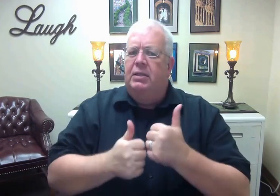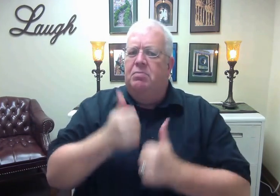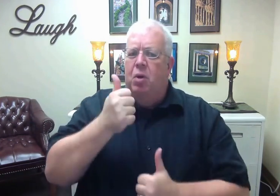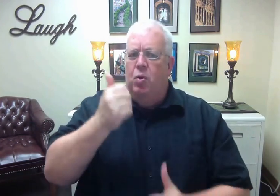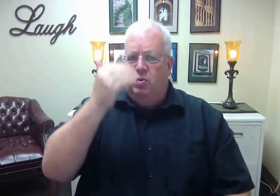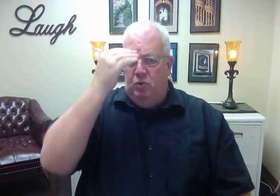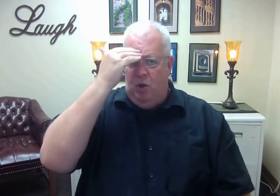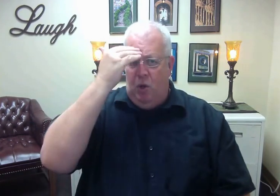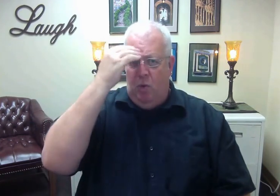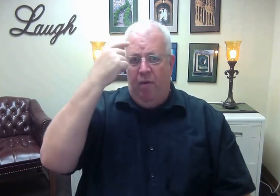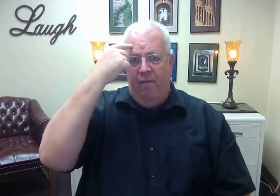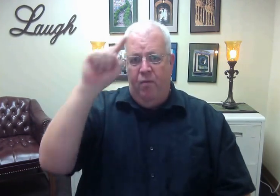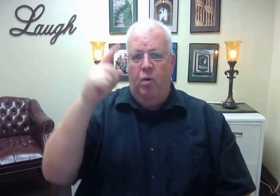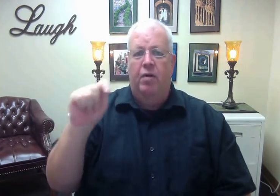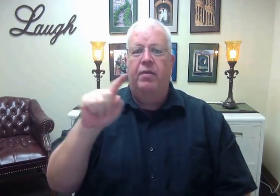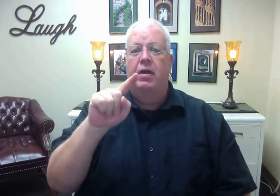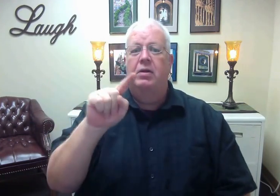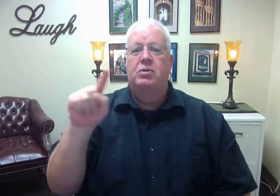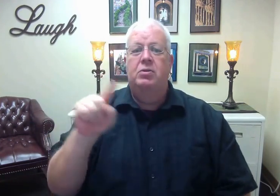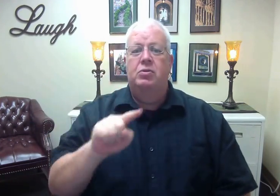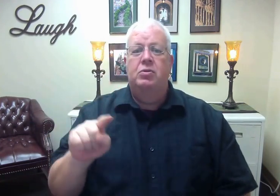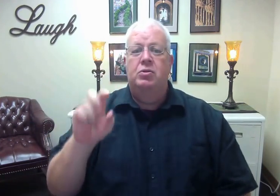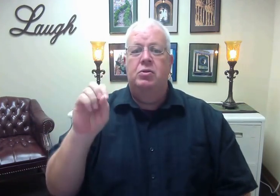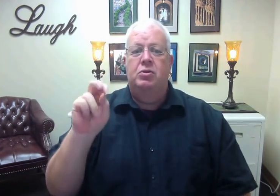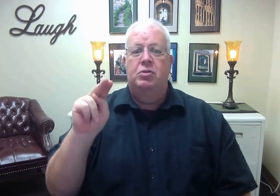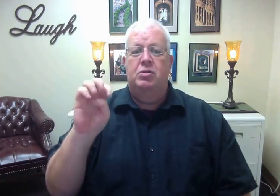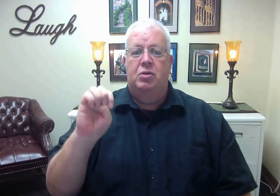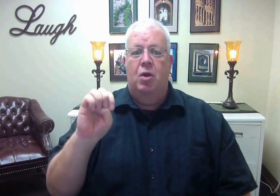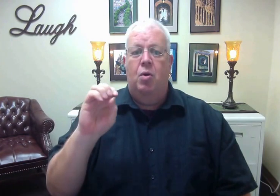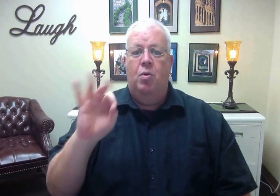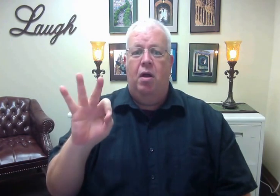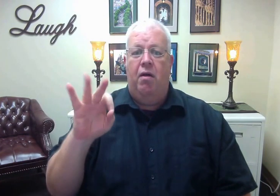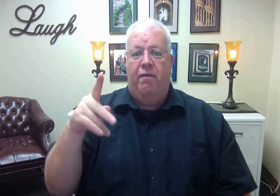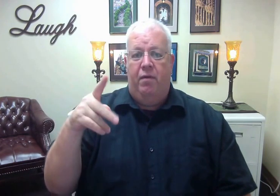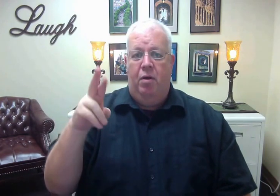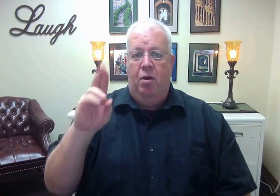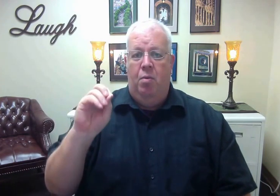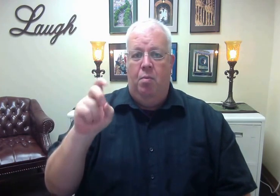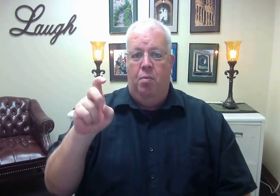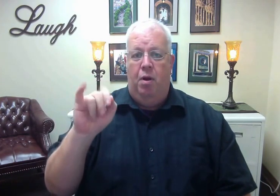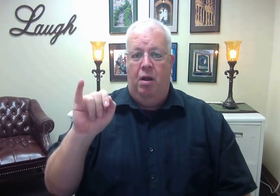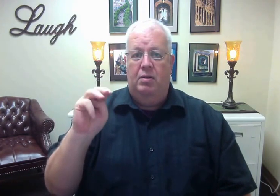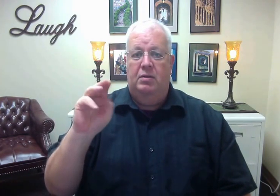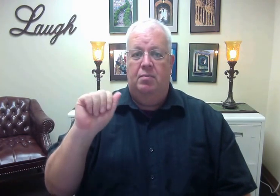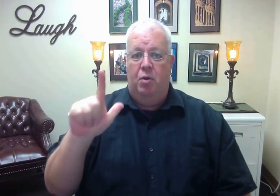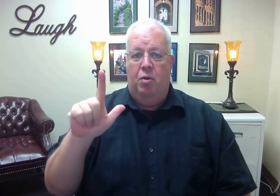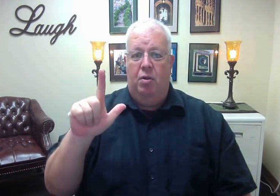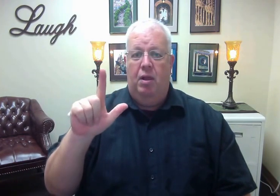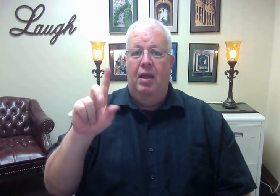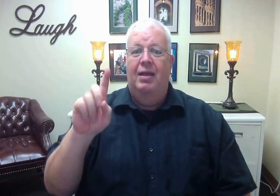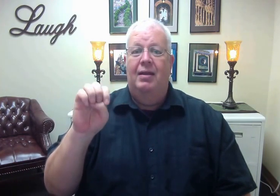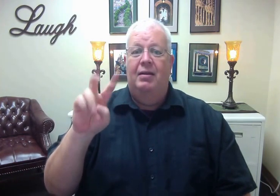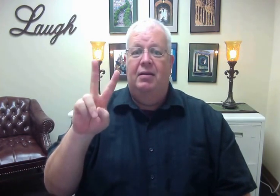Vygotsky is most known for the zone of proximal development, or ZPD.